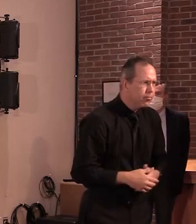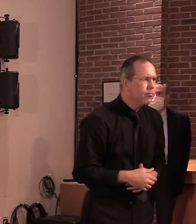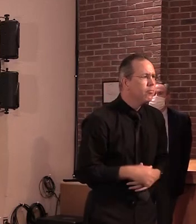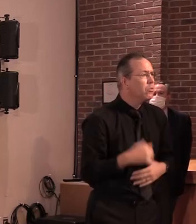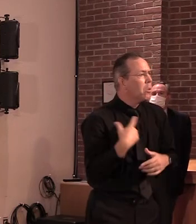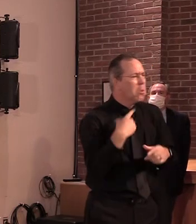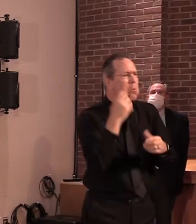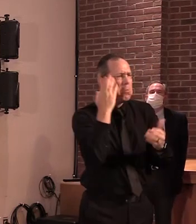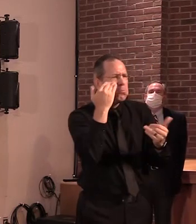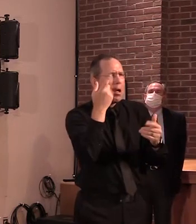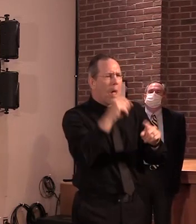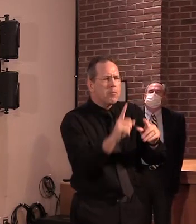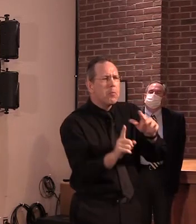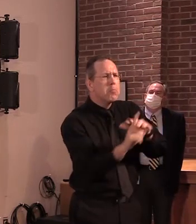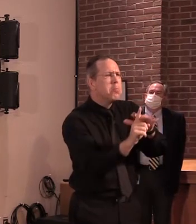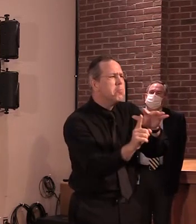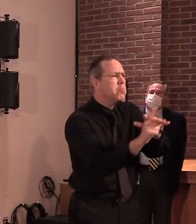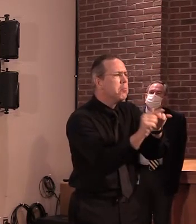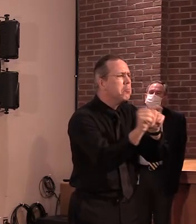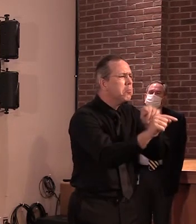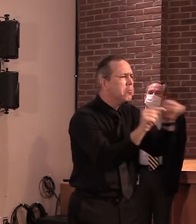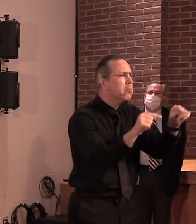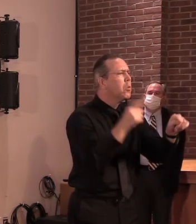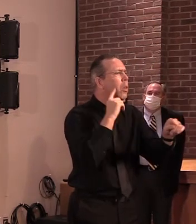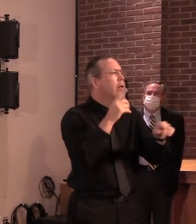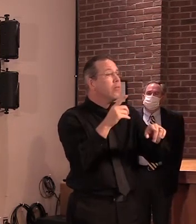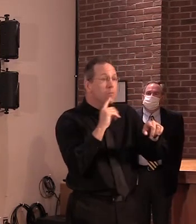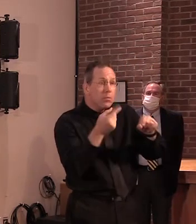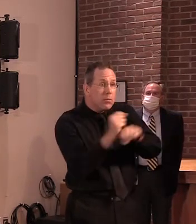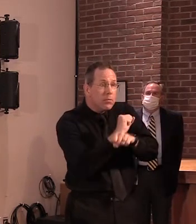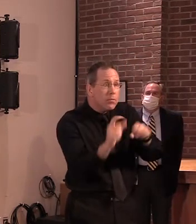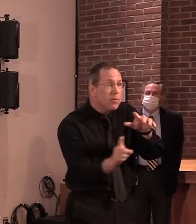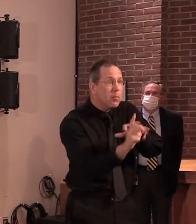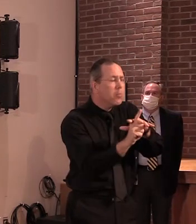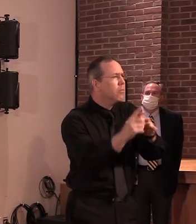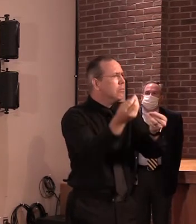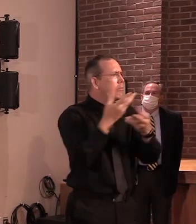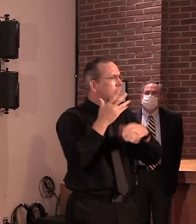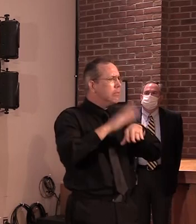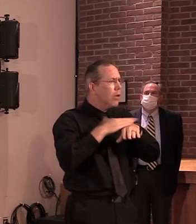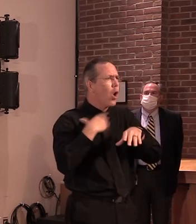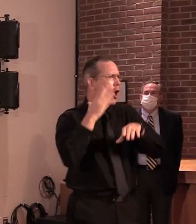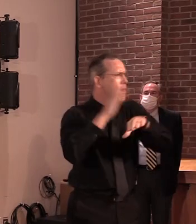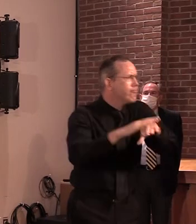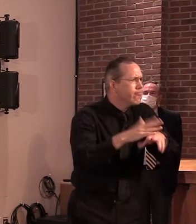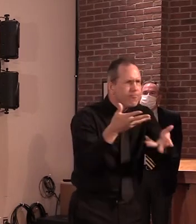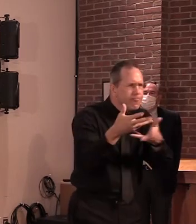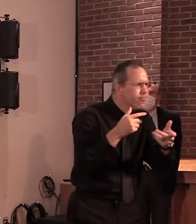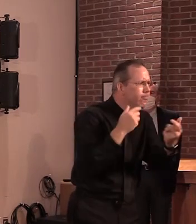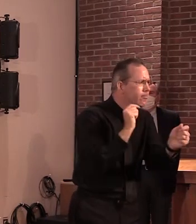inform communities about what is happening without compromising the health privacy of individuals.